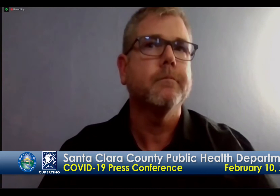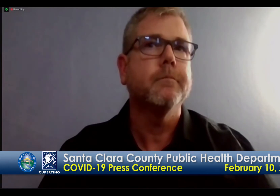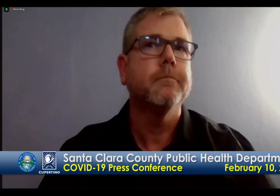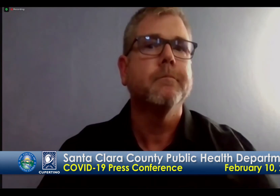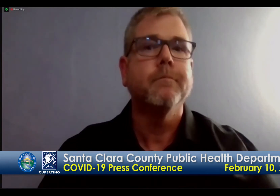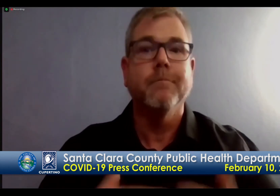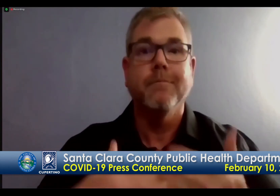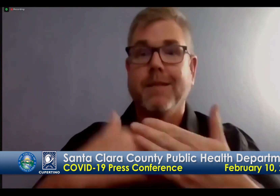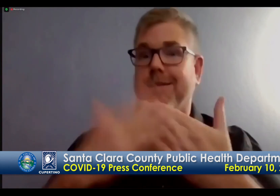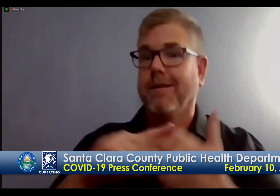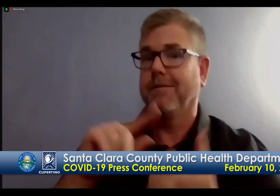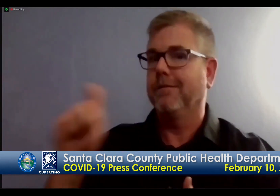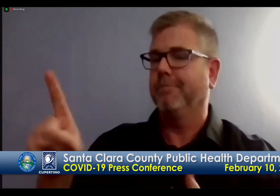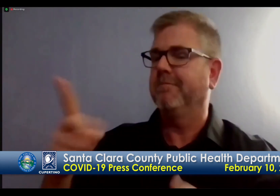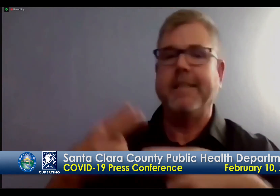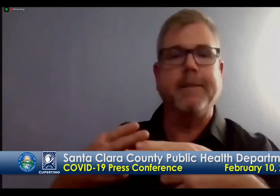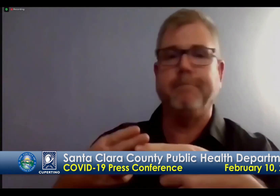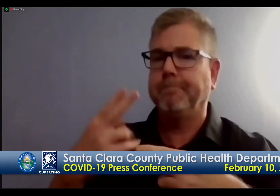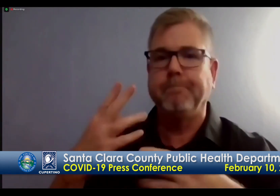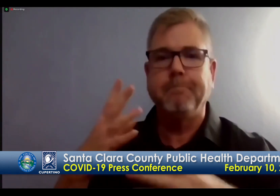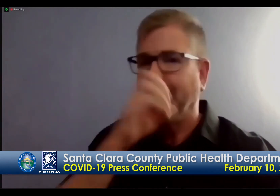Tayana, can you unmute yourself?